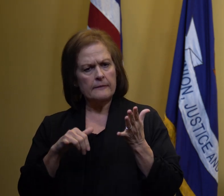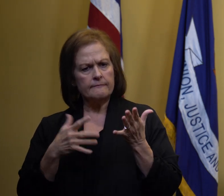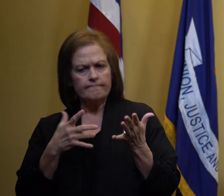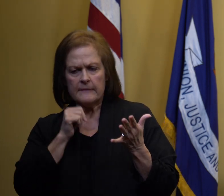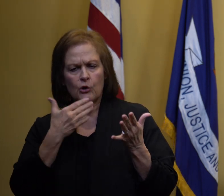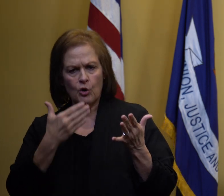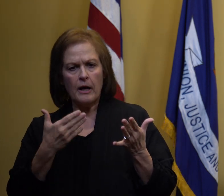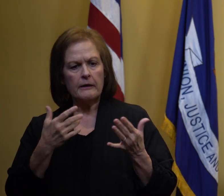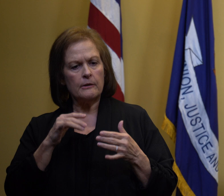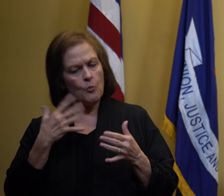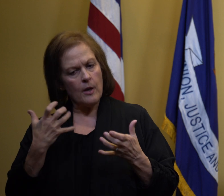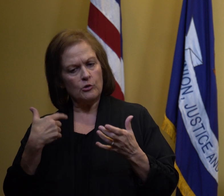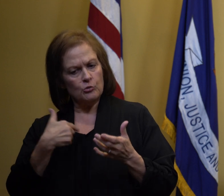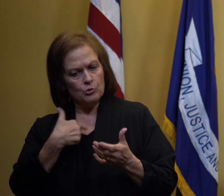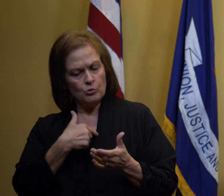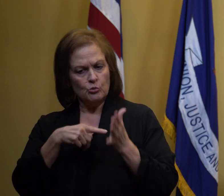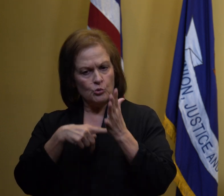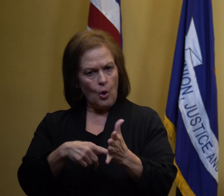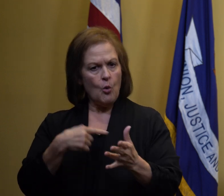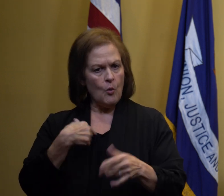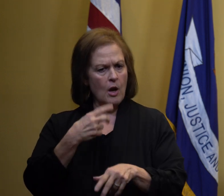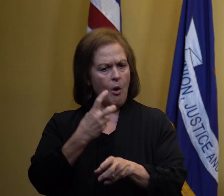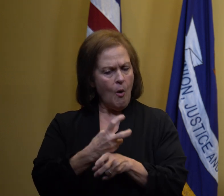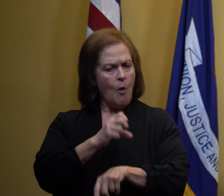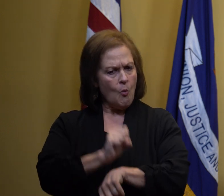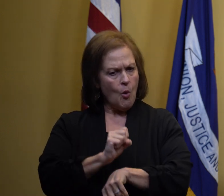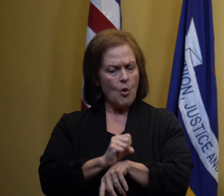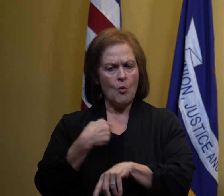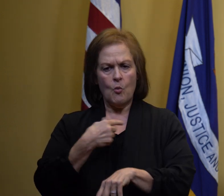women of this city, but also the federal government that we work